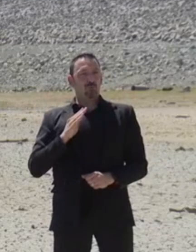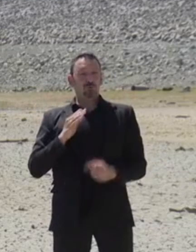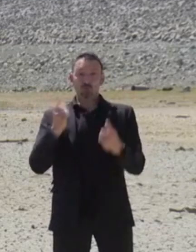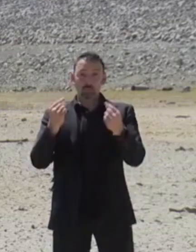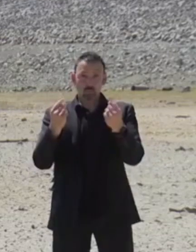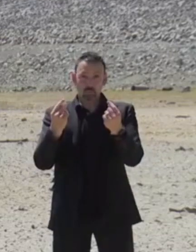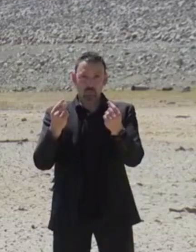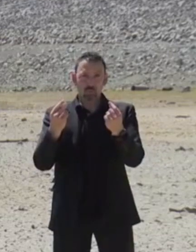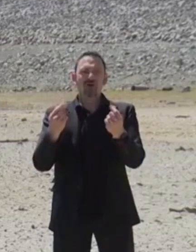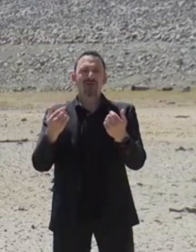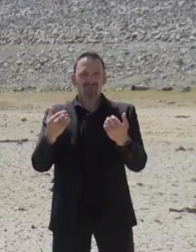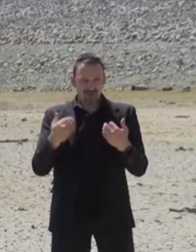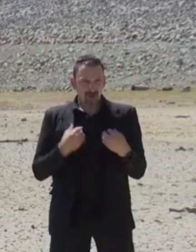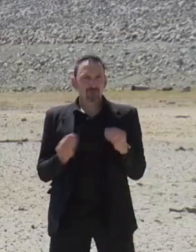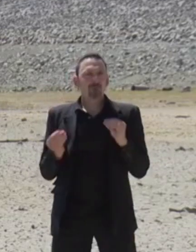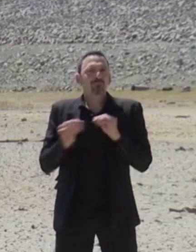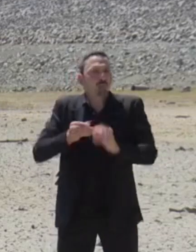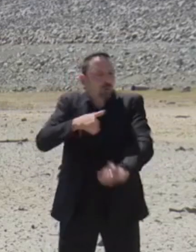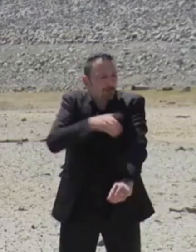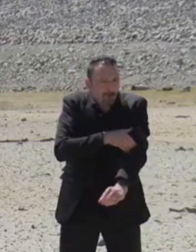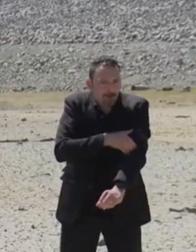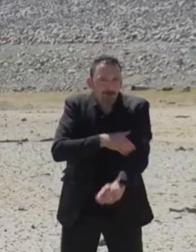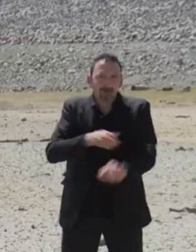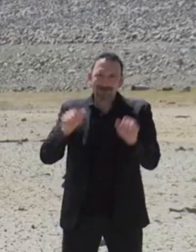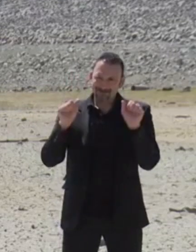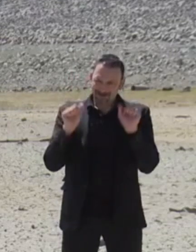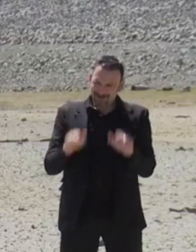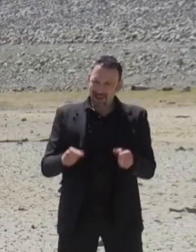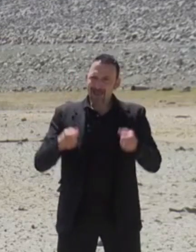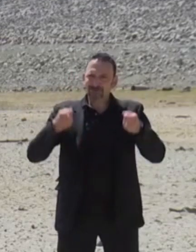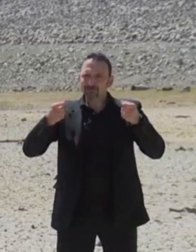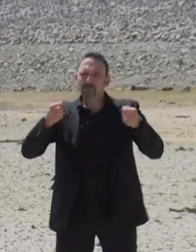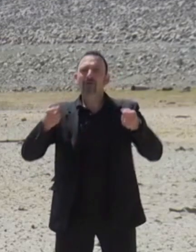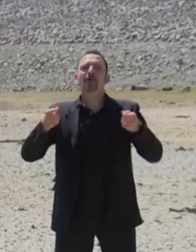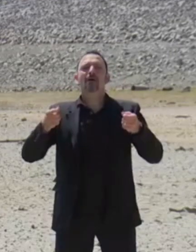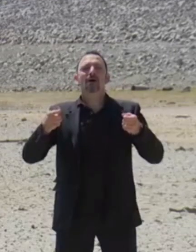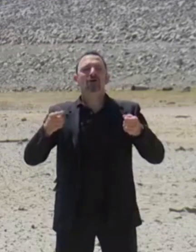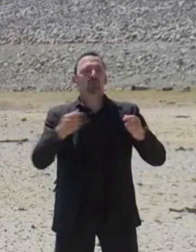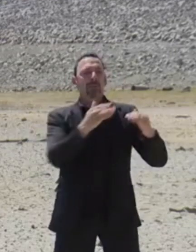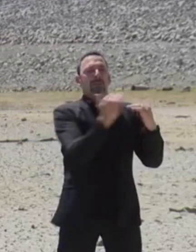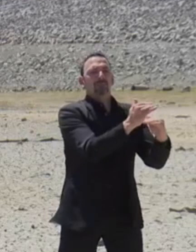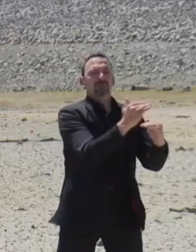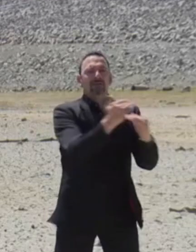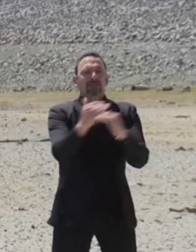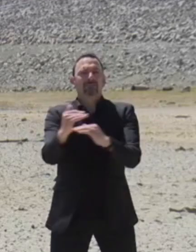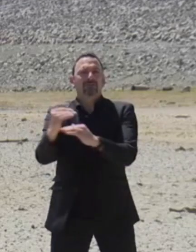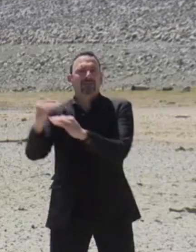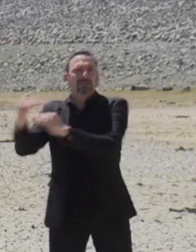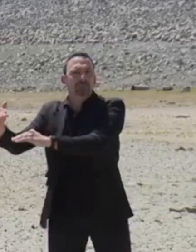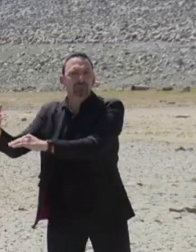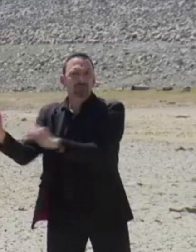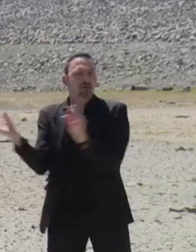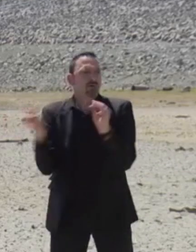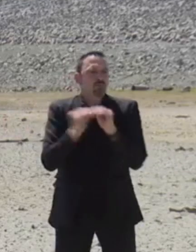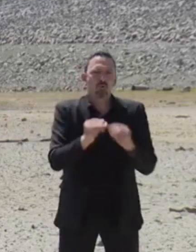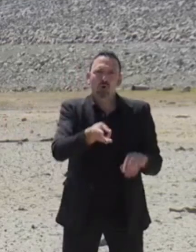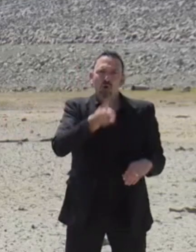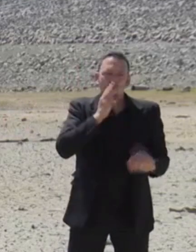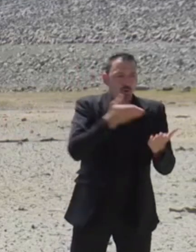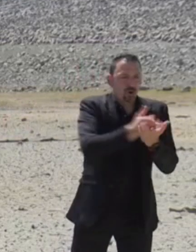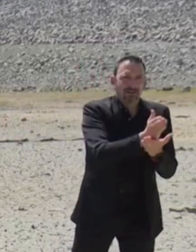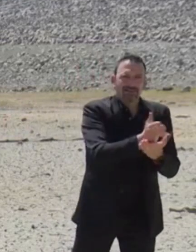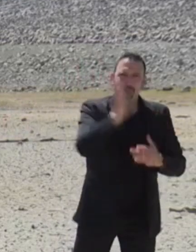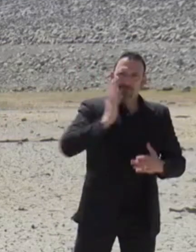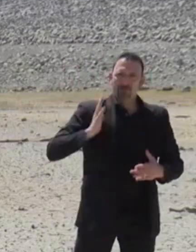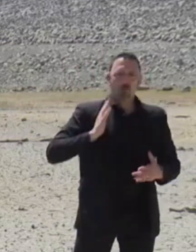potential through this executive order to potentially curtail water rights that would normally be legally entitled